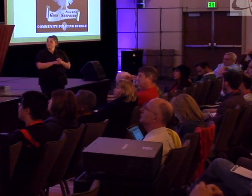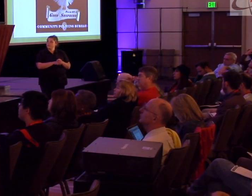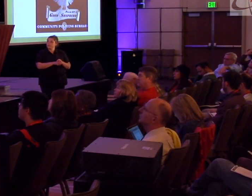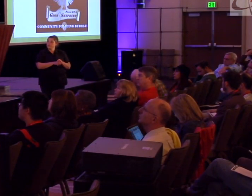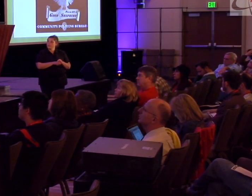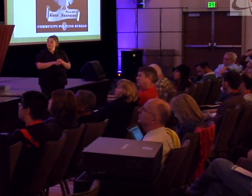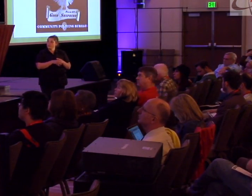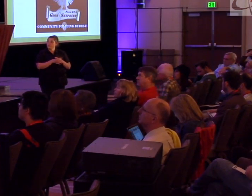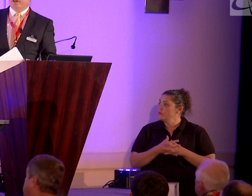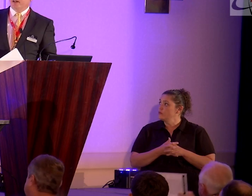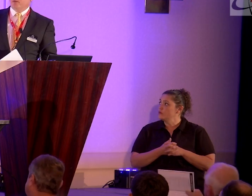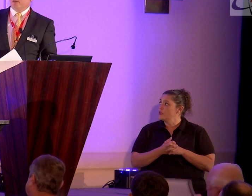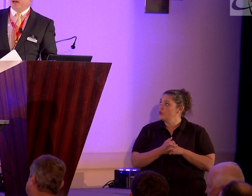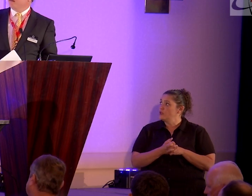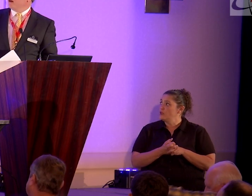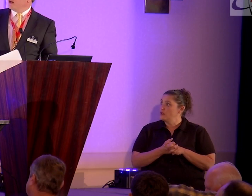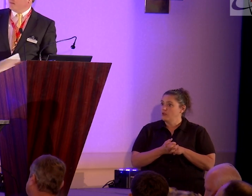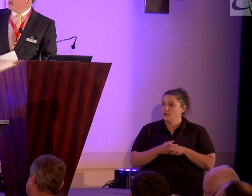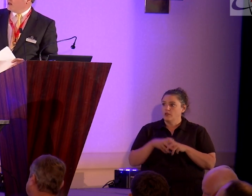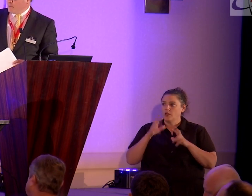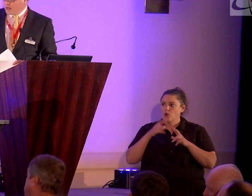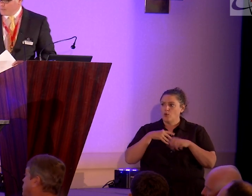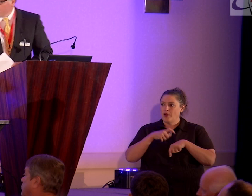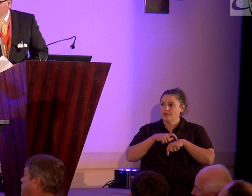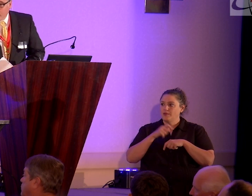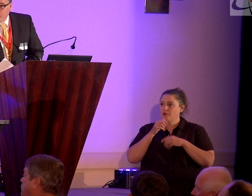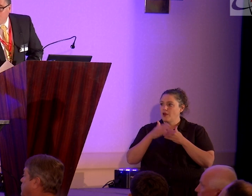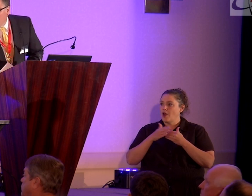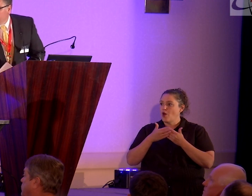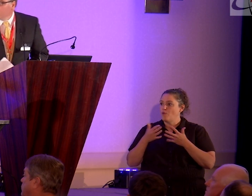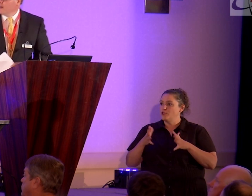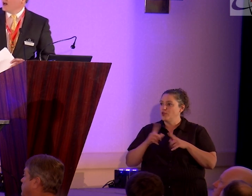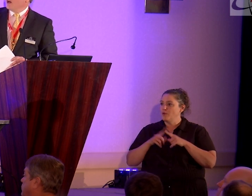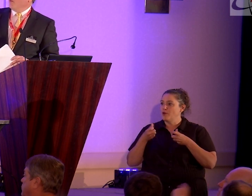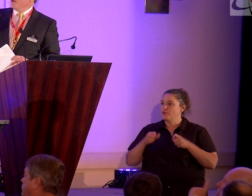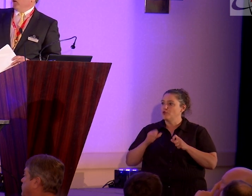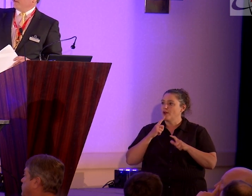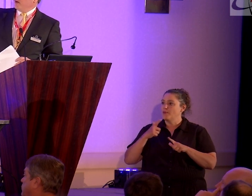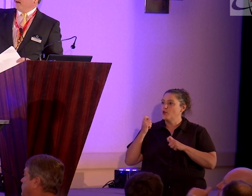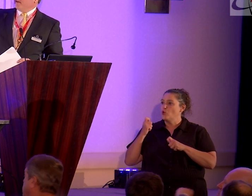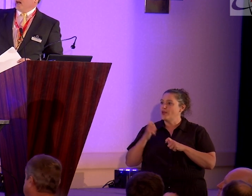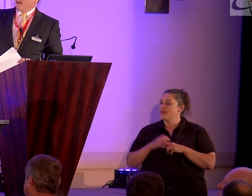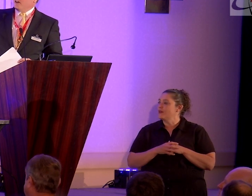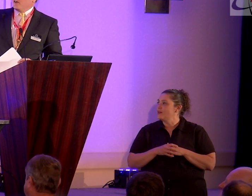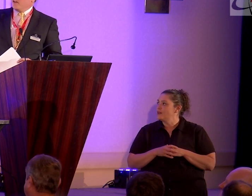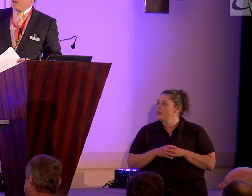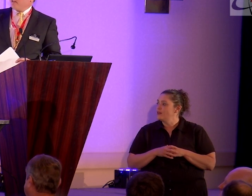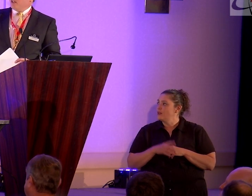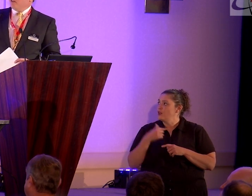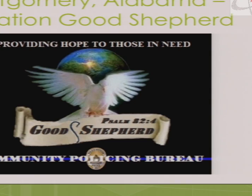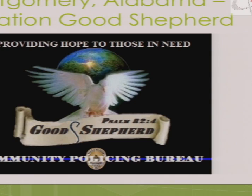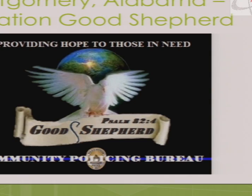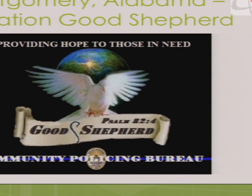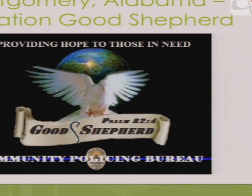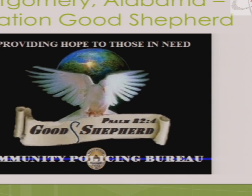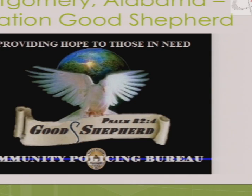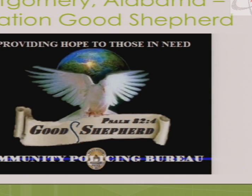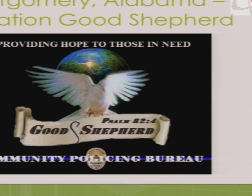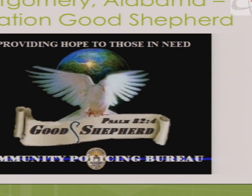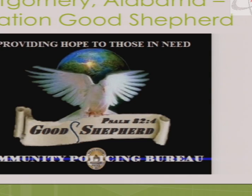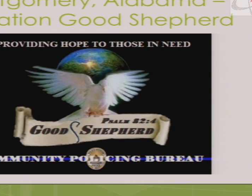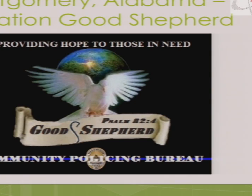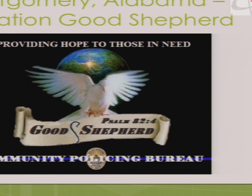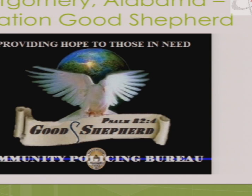Okay, I hope I'm not almost done with my time, but I'm going to try to be quick. We also have an ongoing investigation regarding